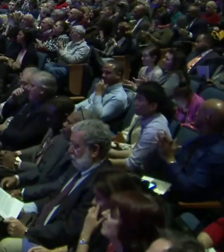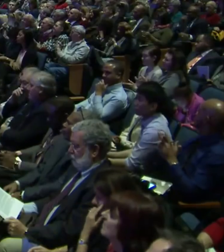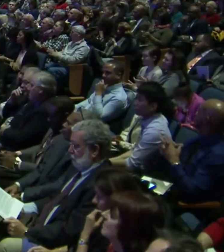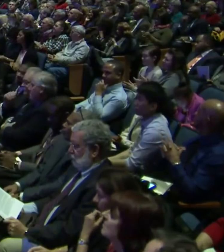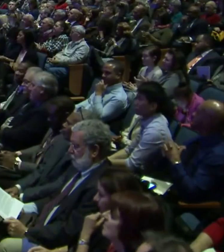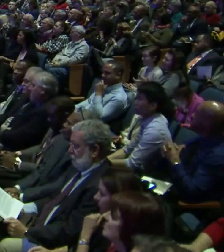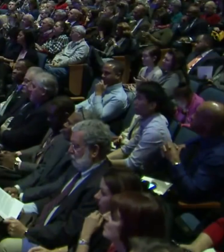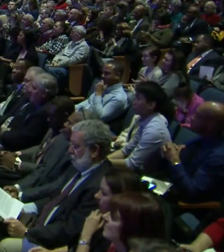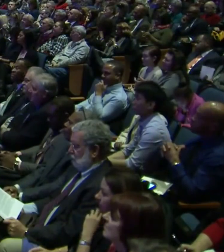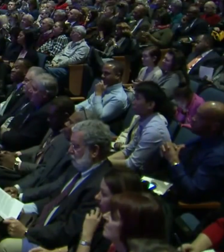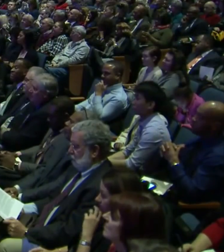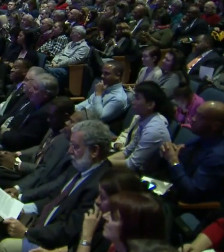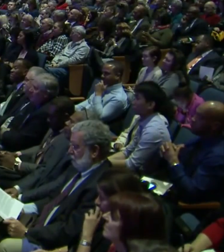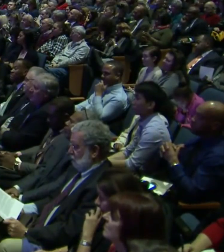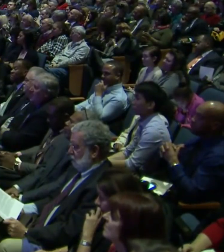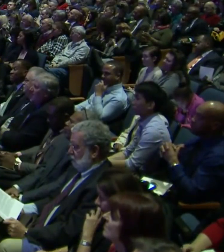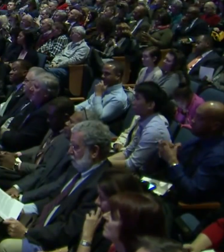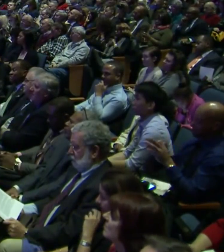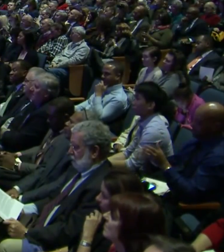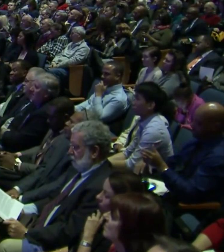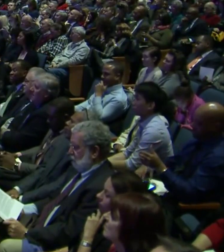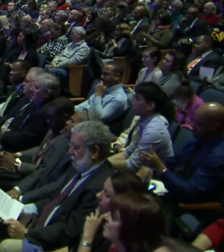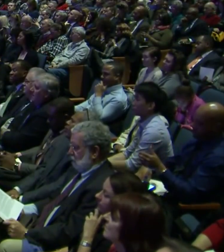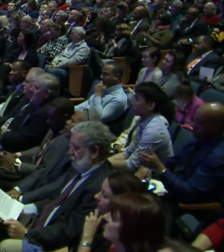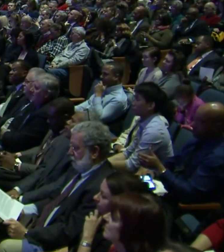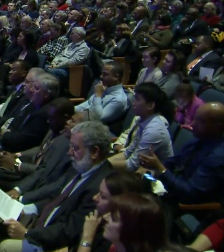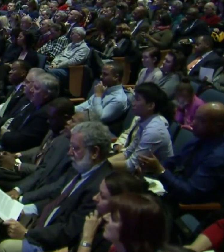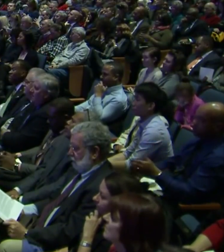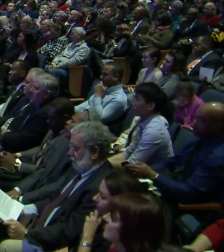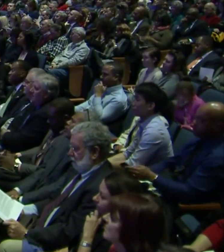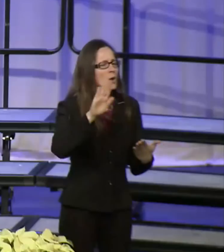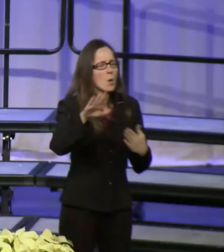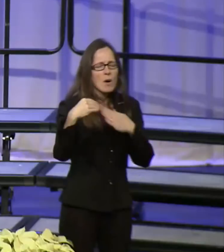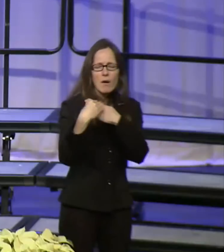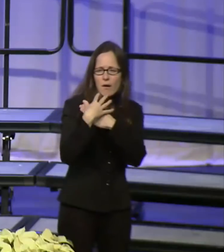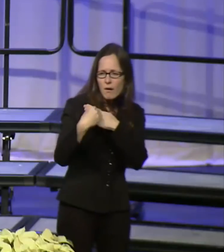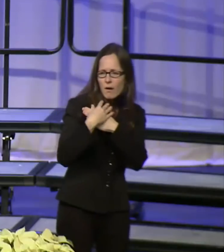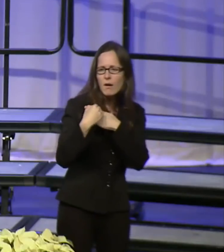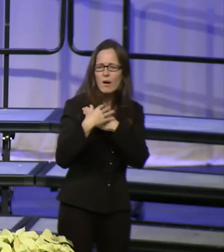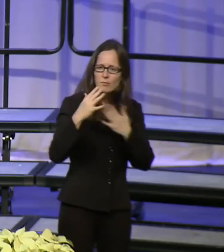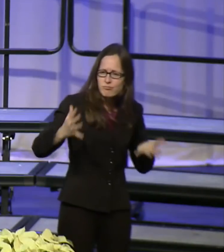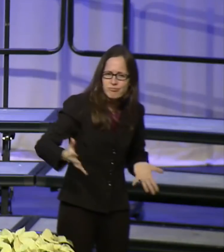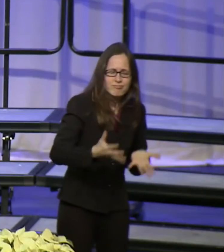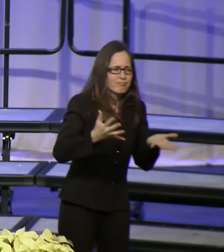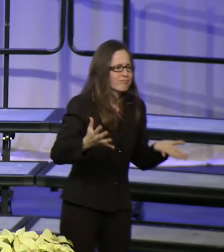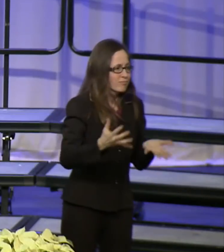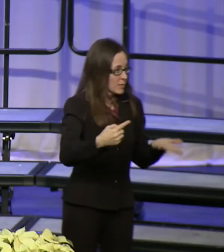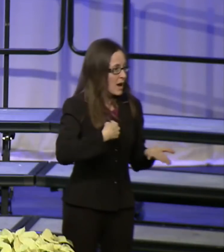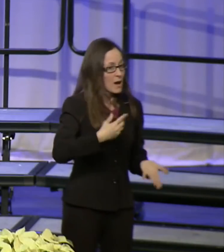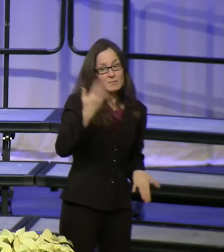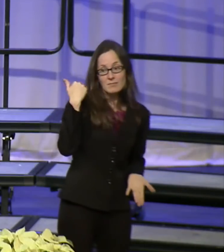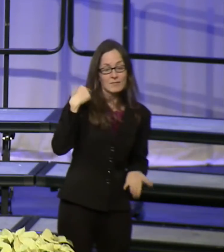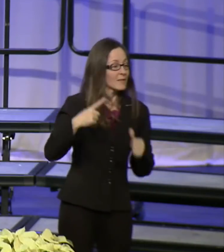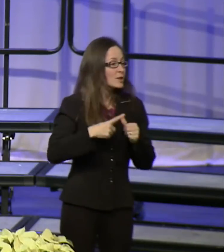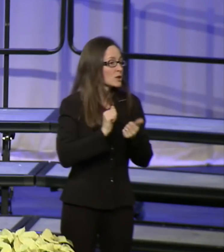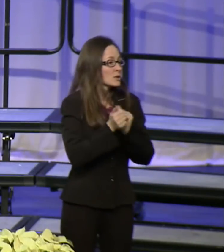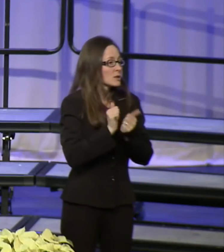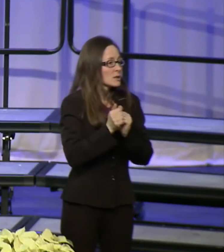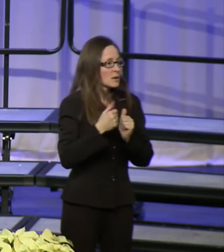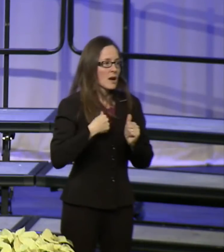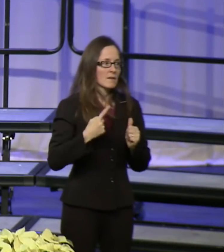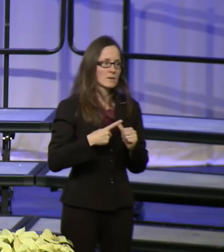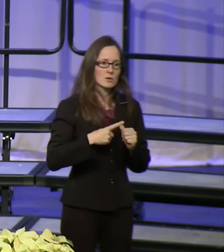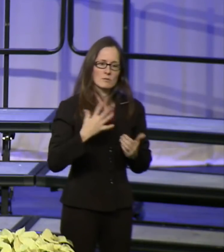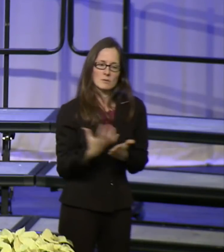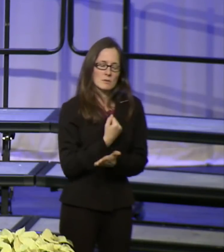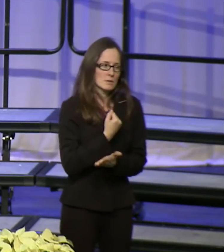I thank you so much for your words of wisdom and encouragement. When I first thought about running, they were the first 2 people with whom I spoke, besides